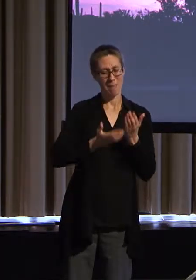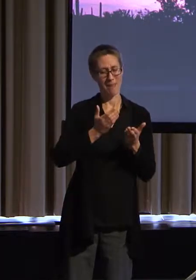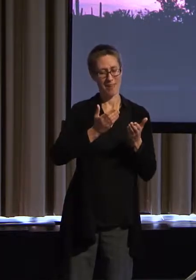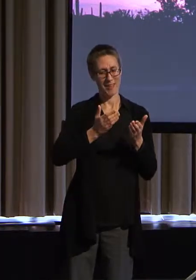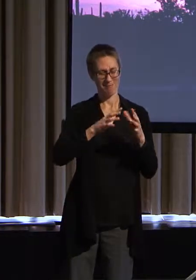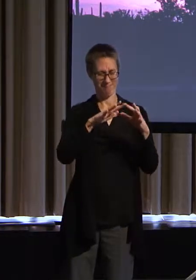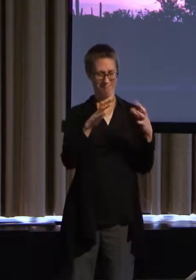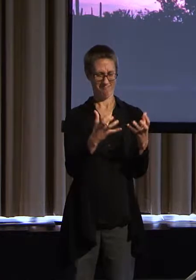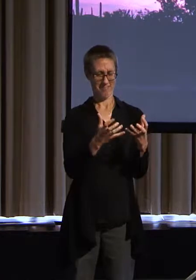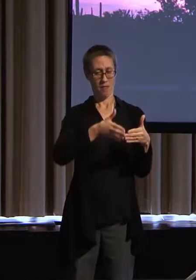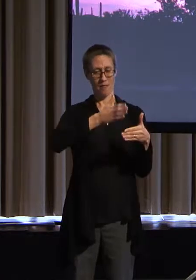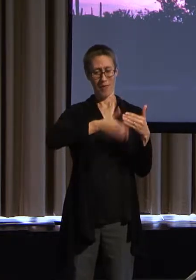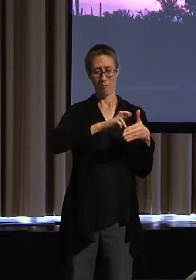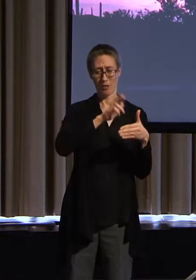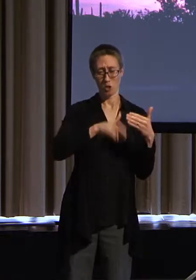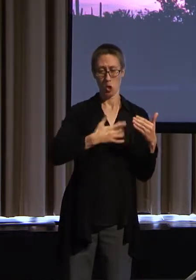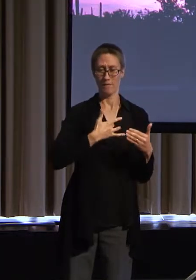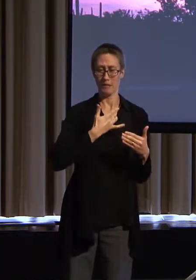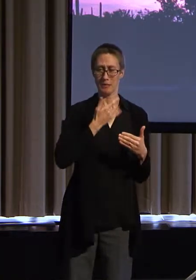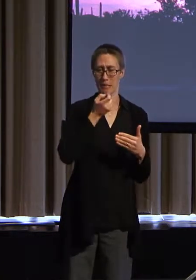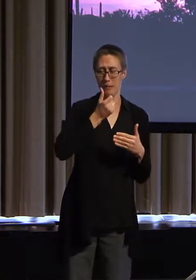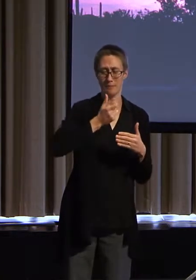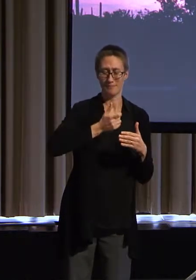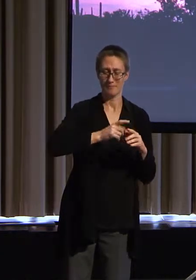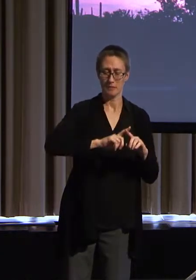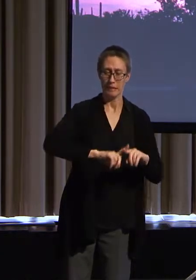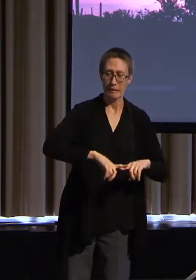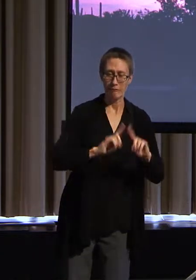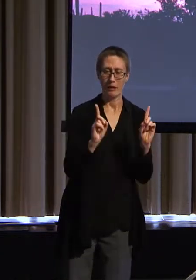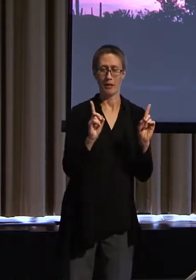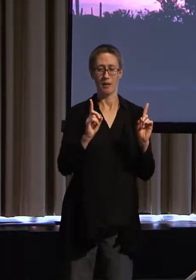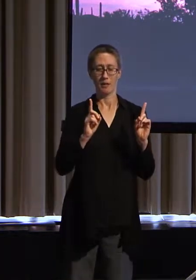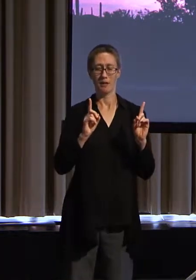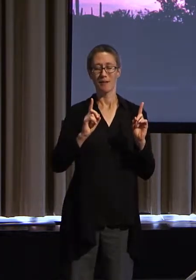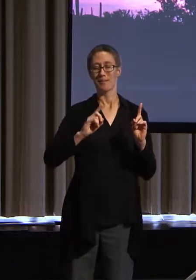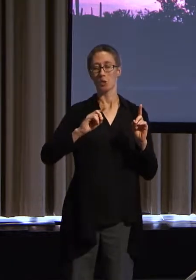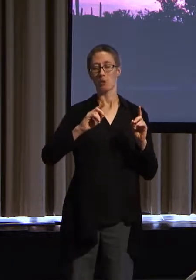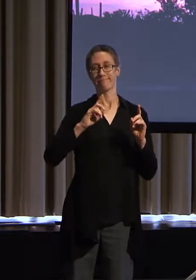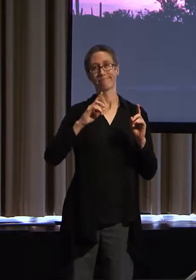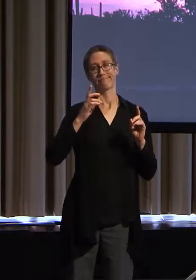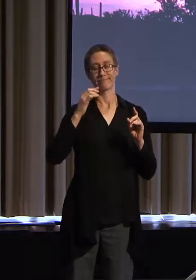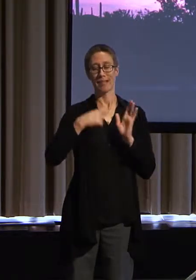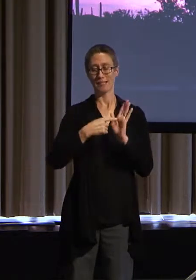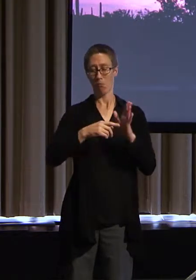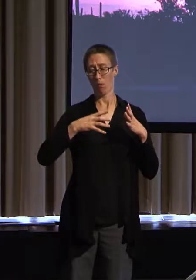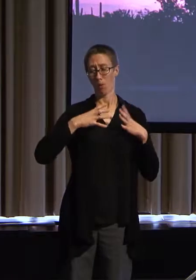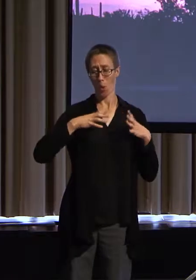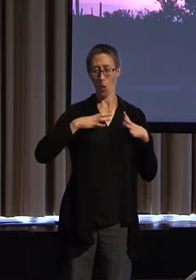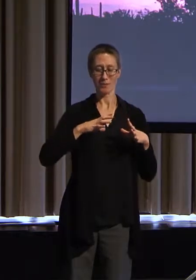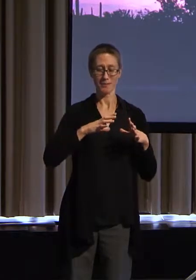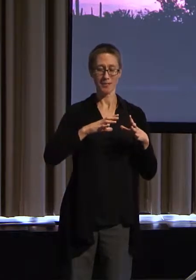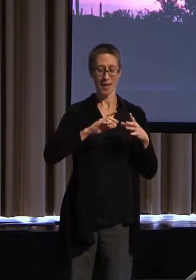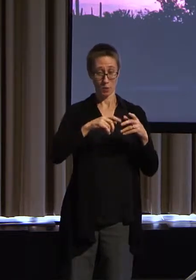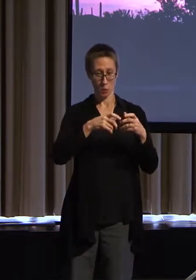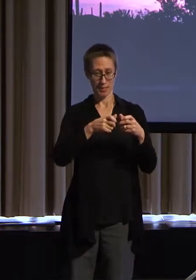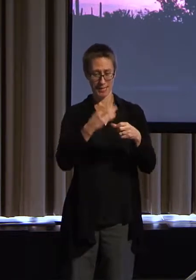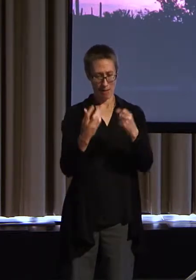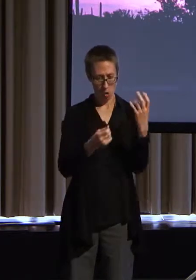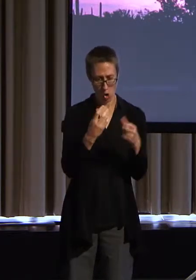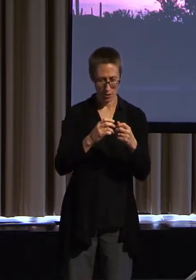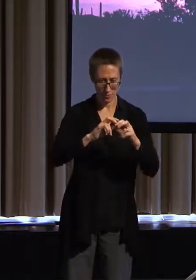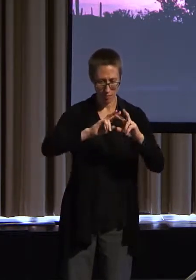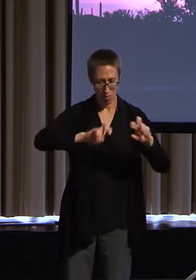lighter or darker. Mending changes the entire piece of clothing forever. I was curious about how we could